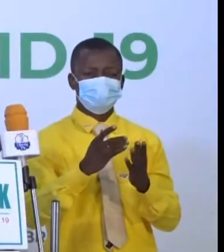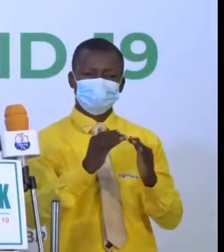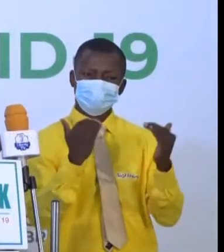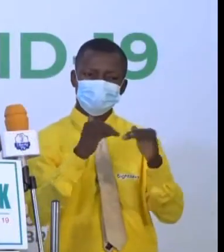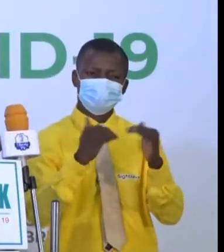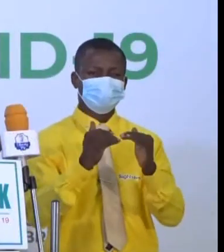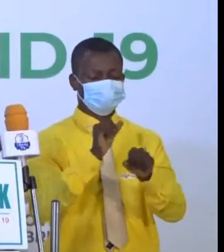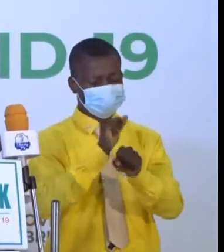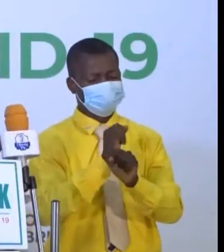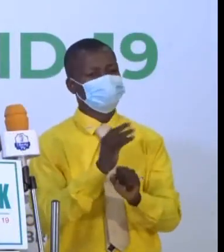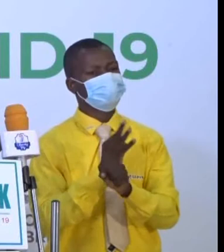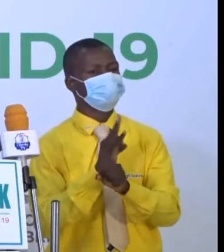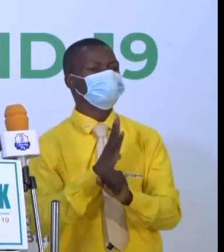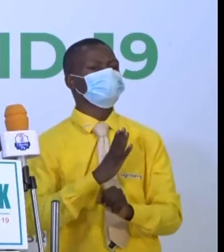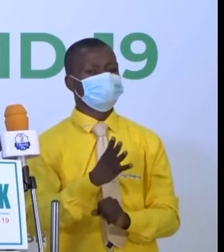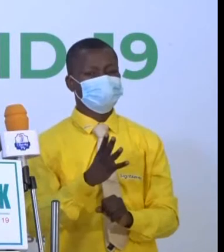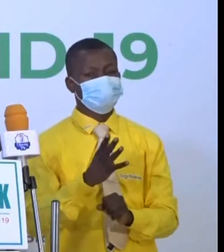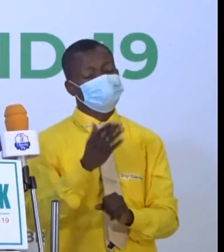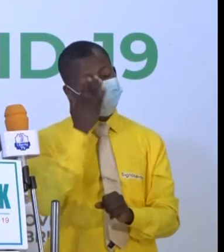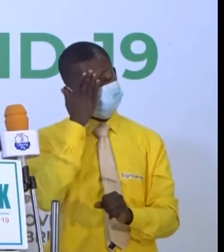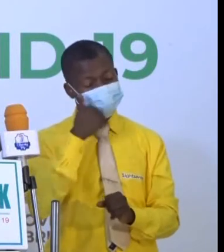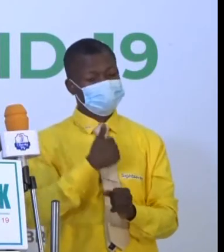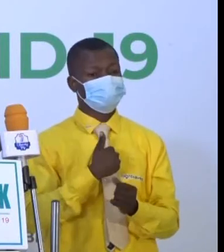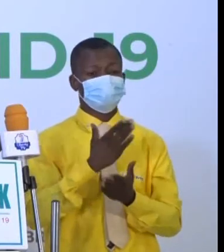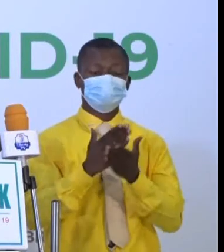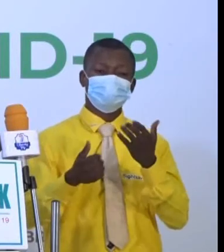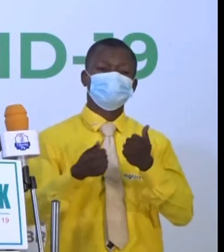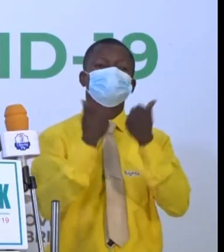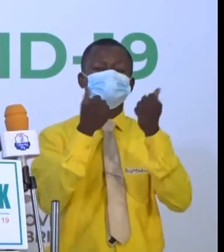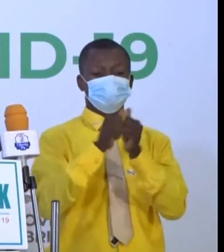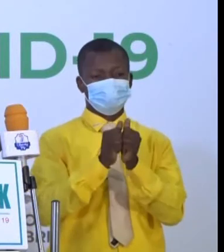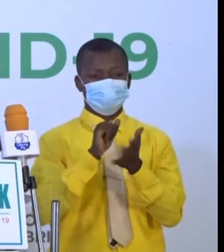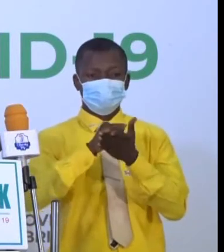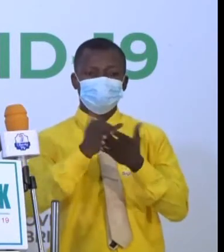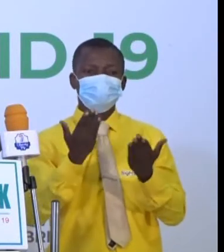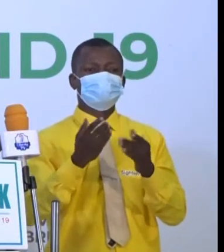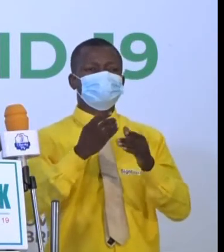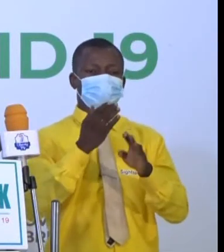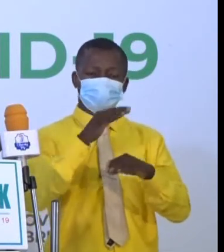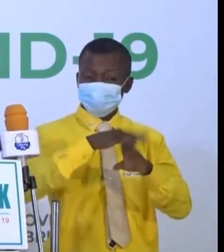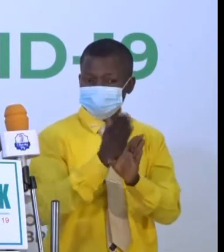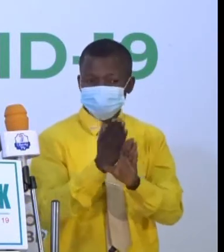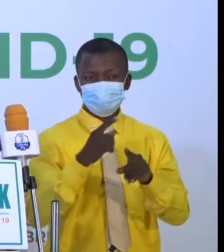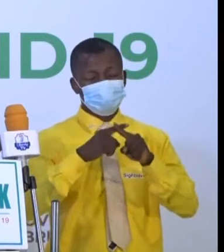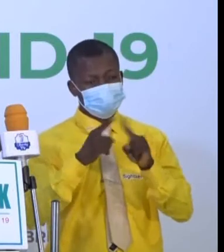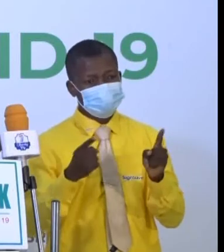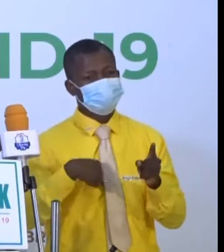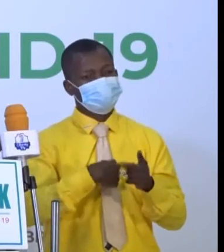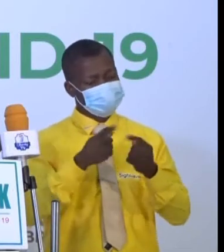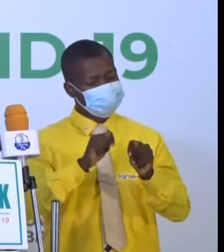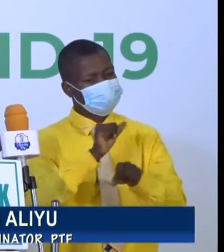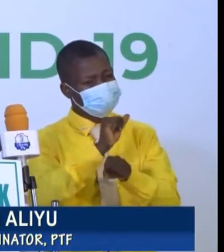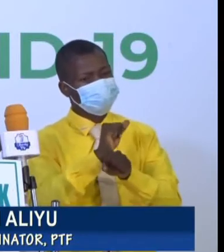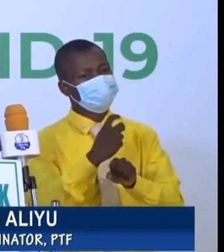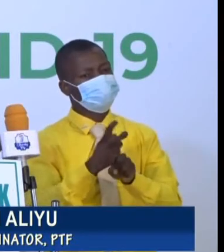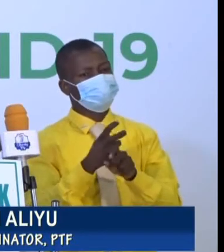still some issues with the platform that we are resolving, but overall, at the moment, it appears to